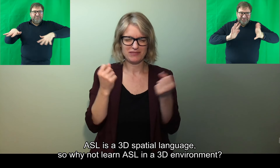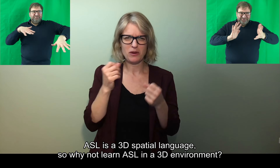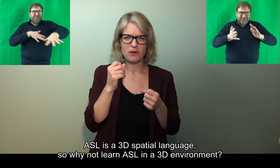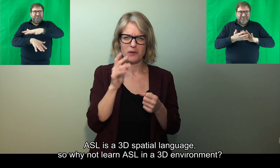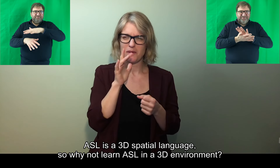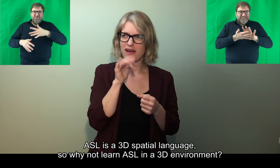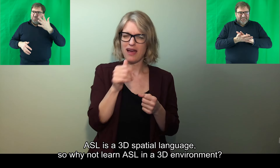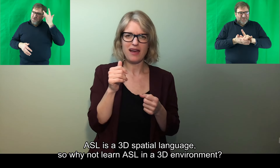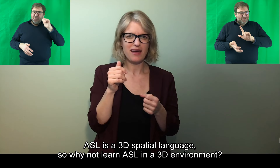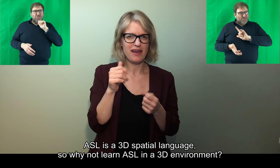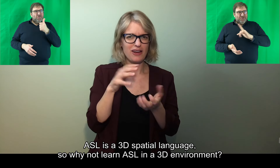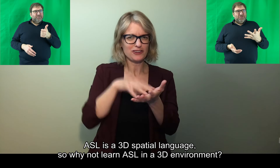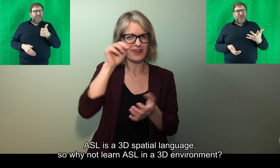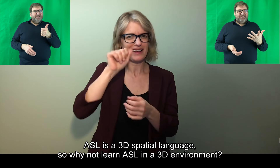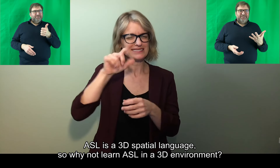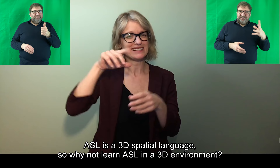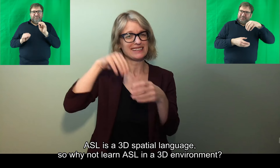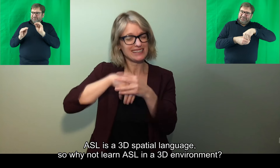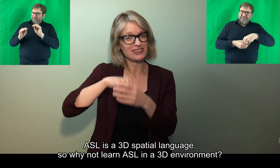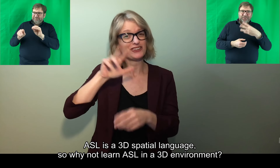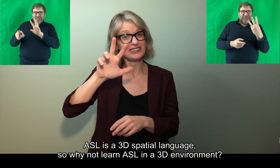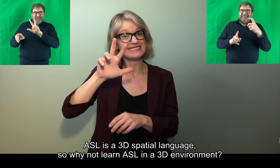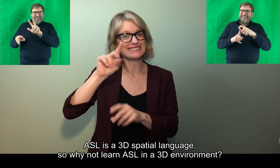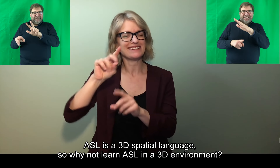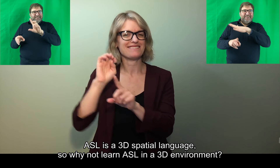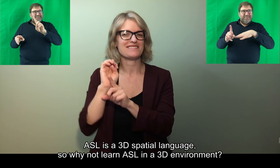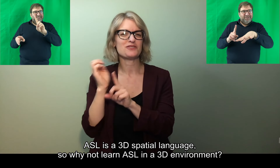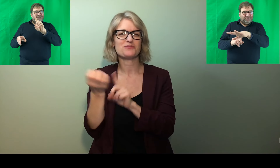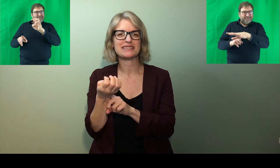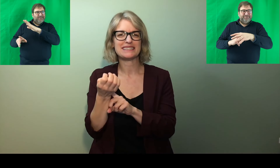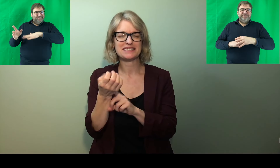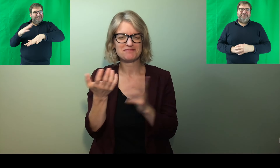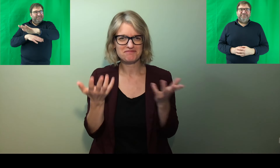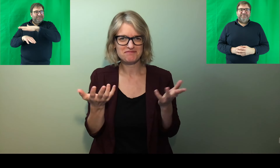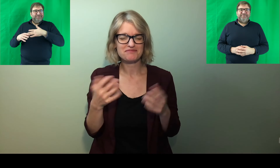so why not learn ASL in a 3D environment?